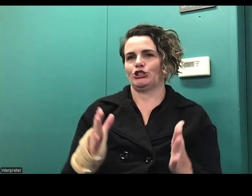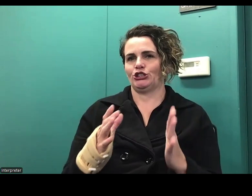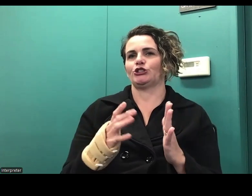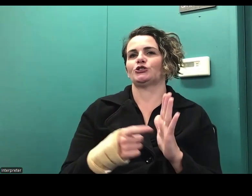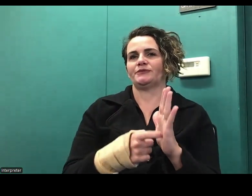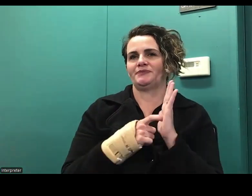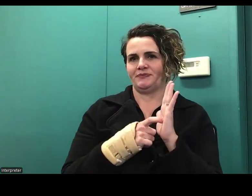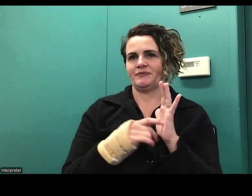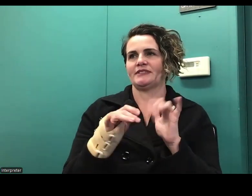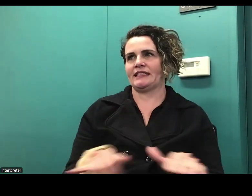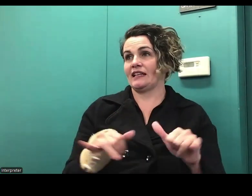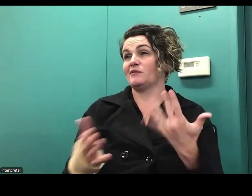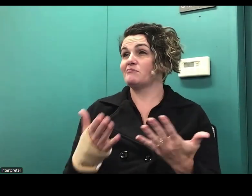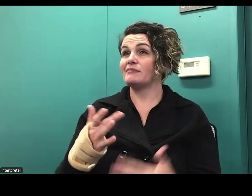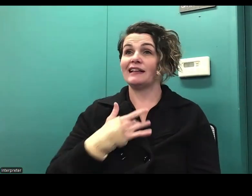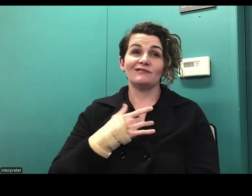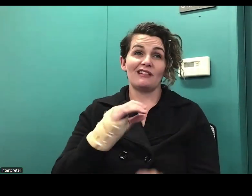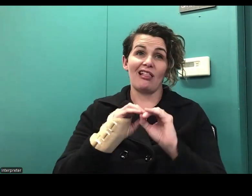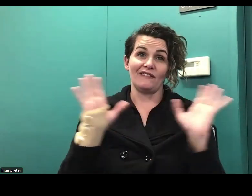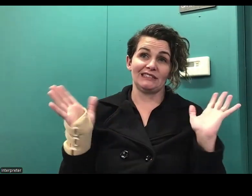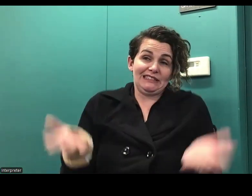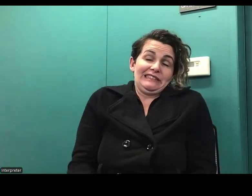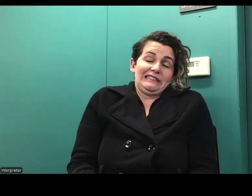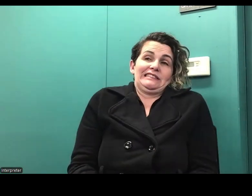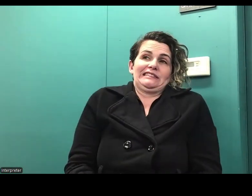seem obvious to you, but